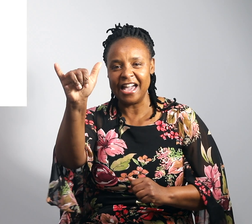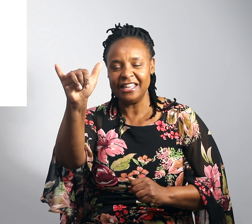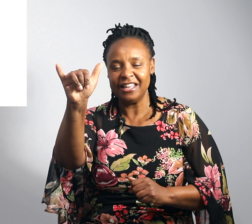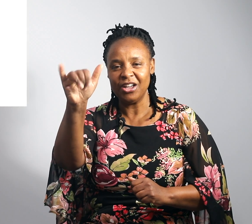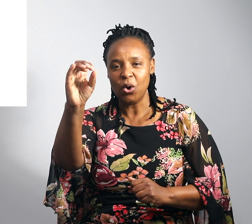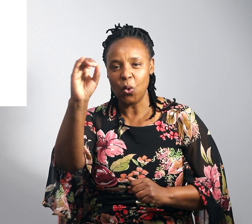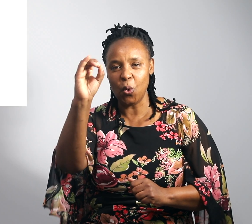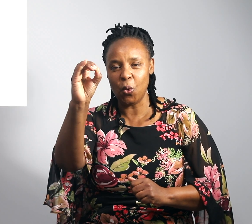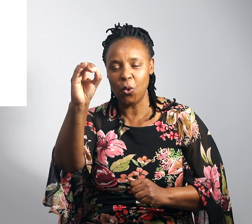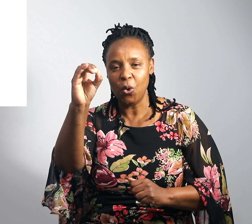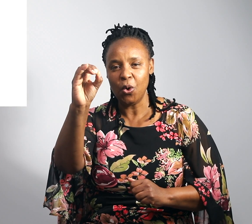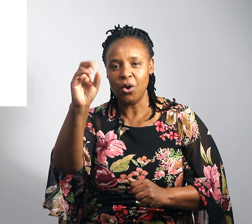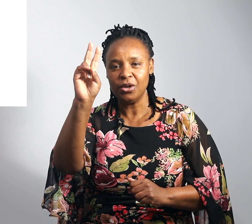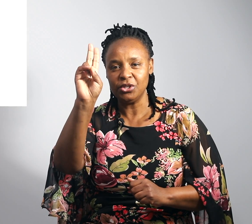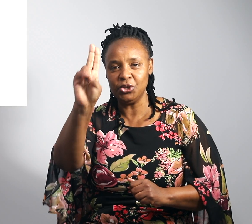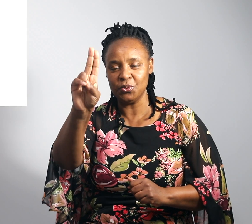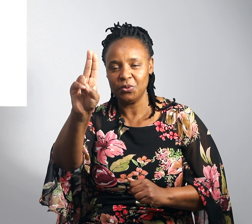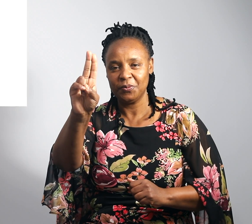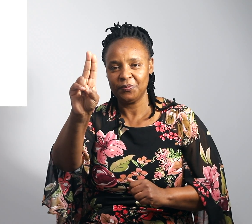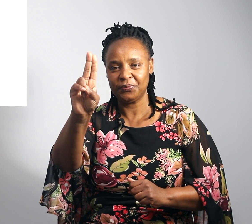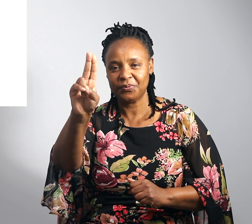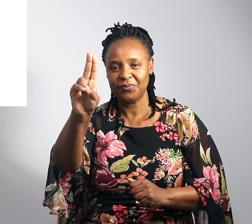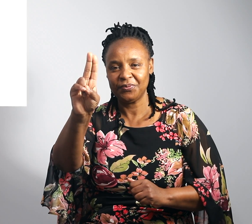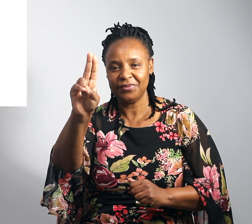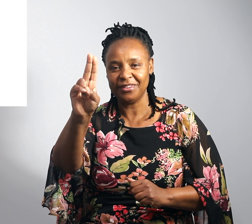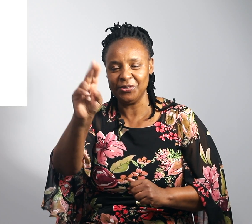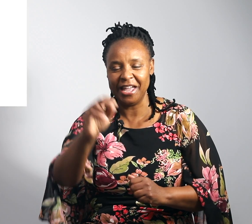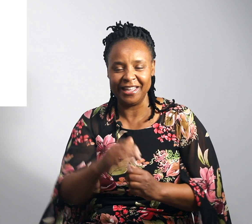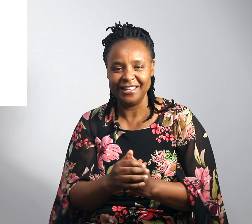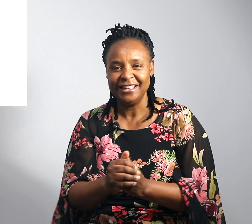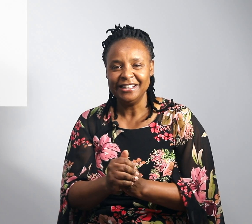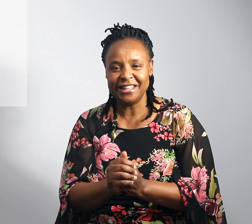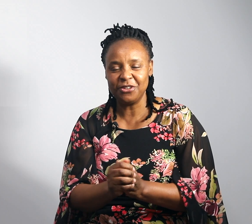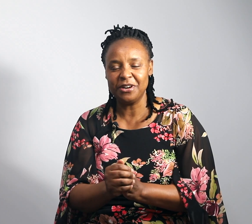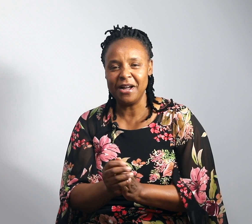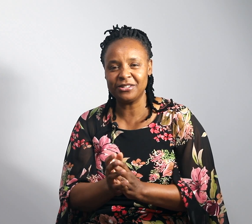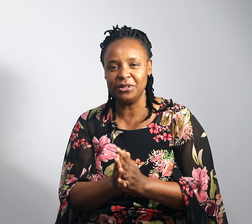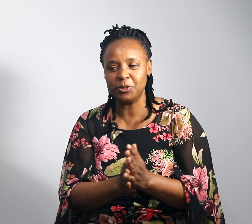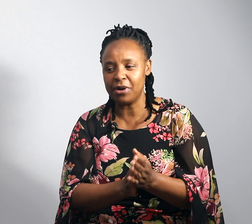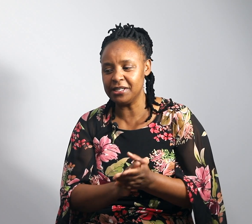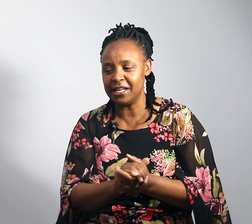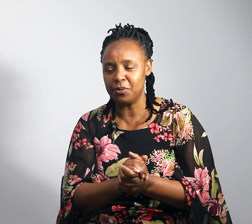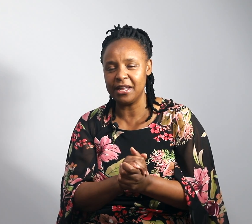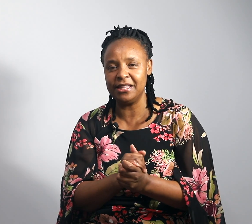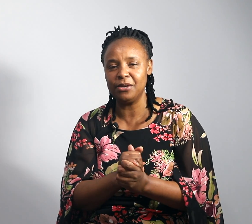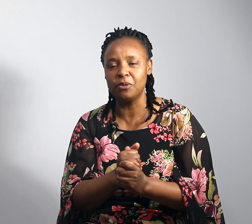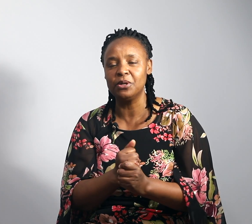I, O, U. Okay, thank you very much. So let's practice that one, and then we will go